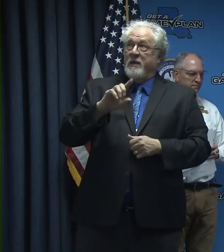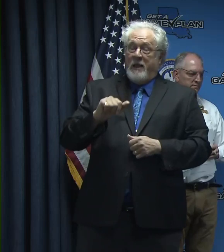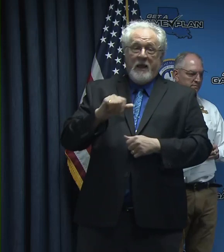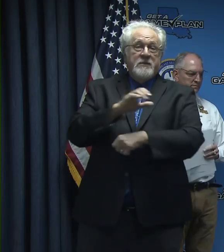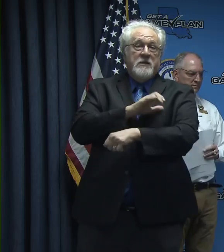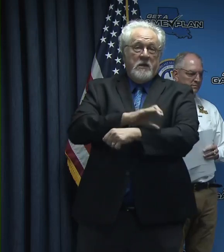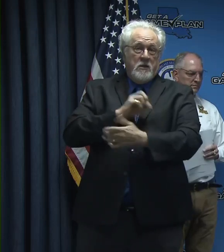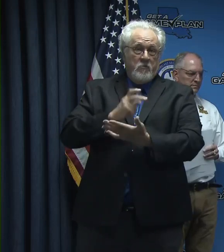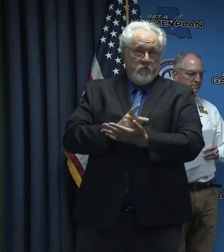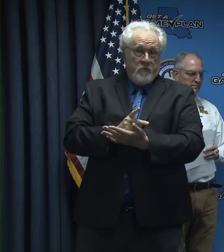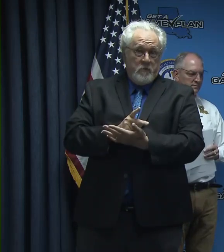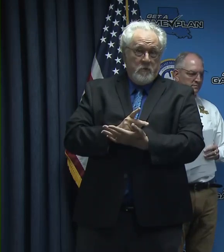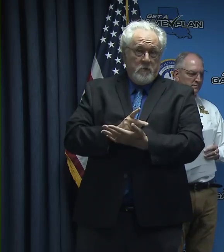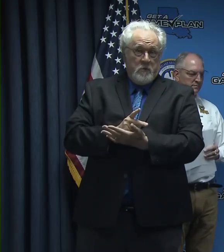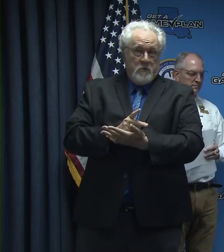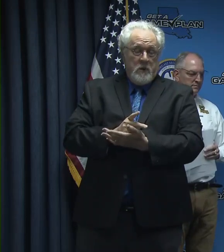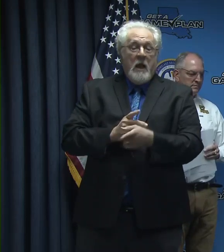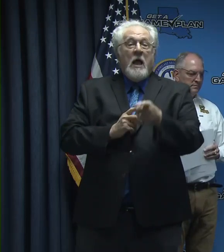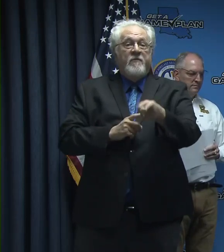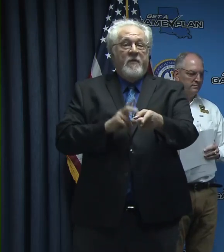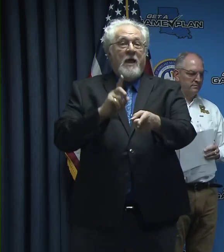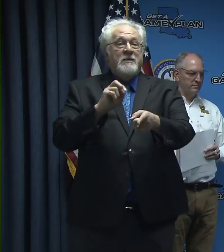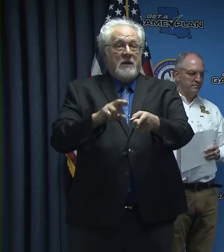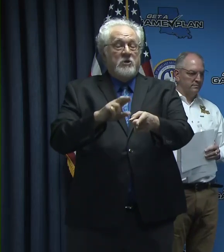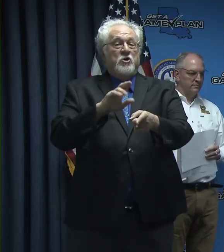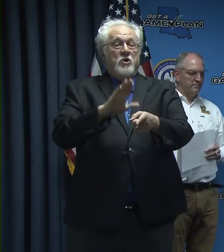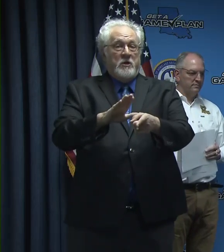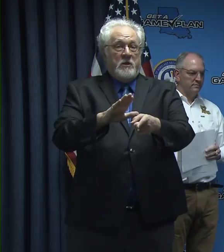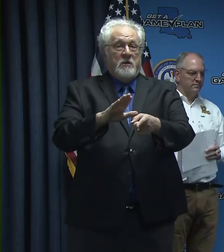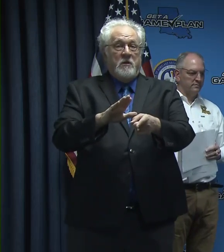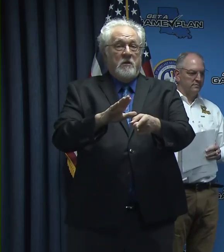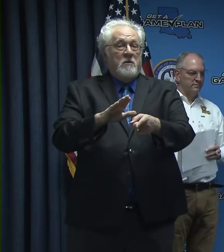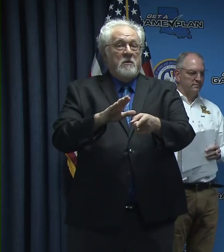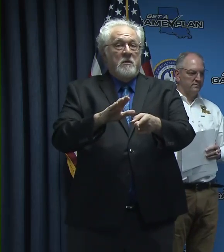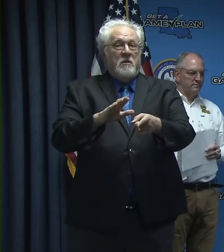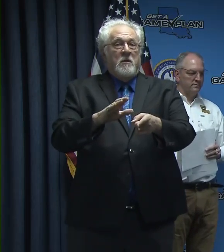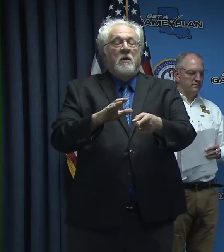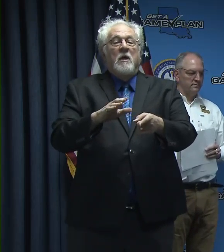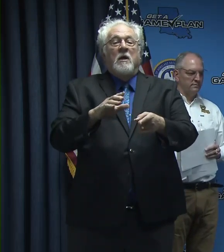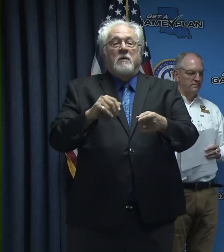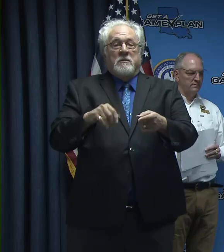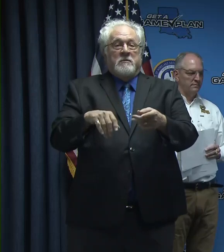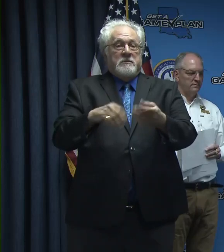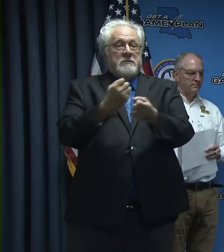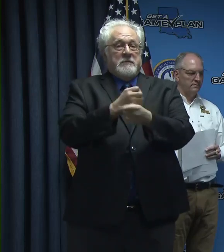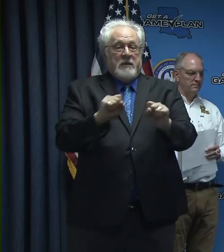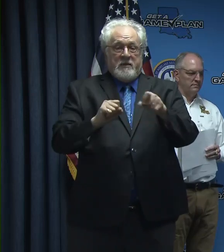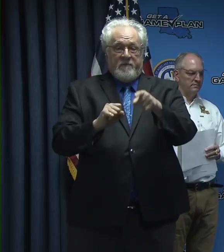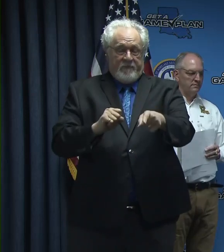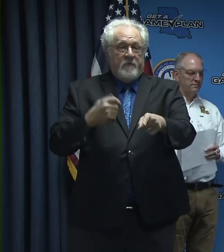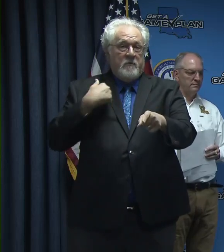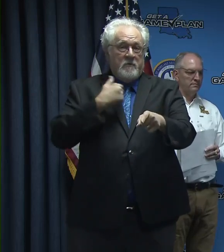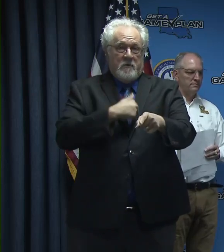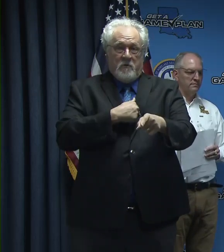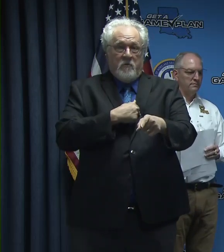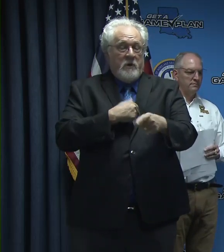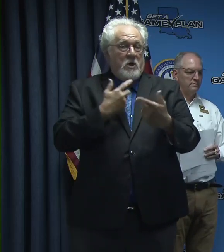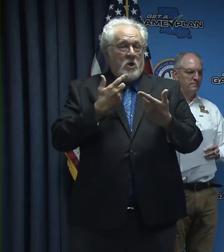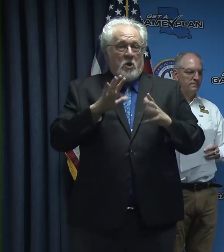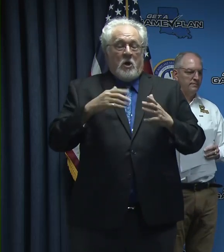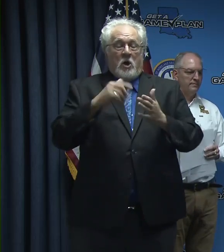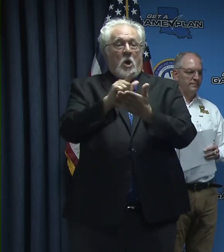clinical approval, that doctor's action would likely fall within the immunity statute that we currently already